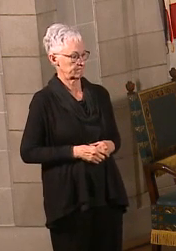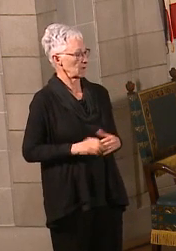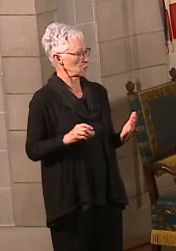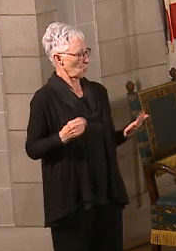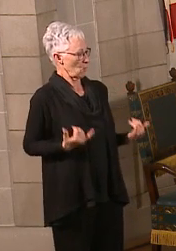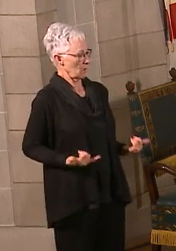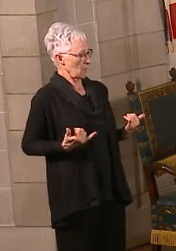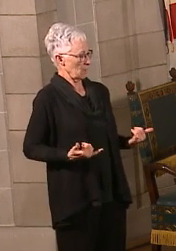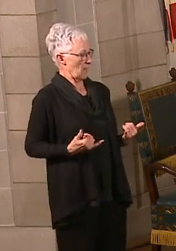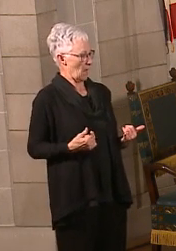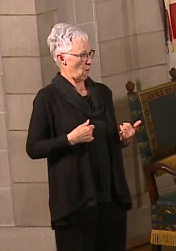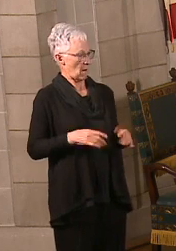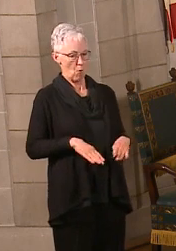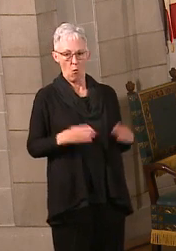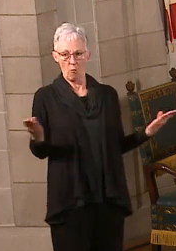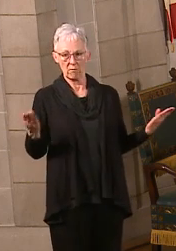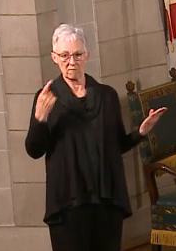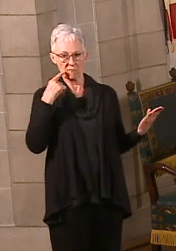that we have.